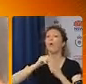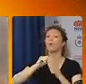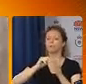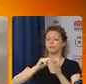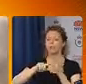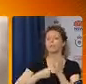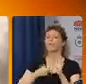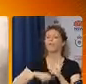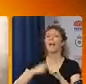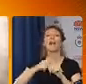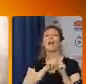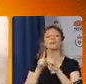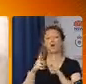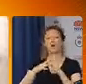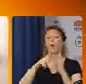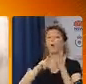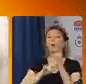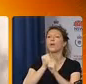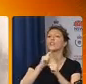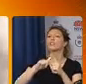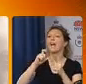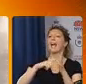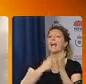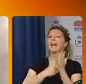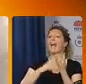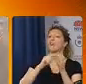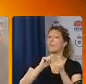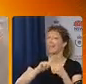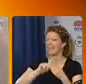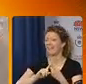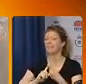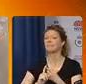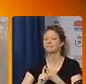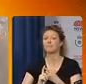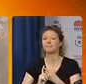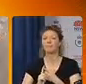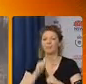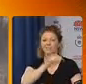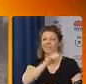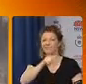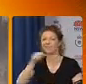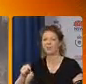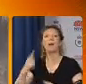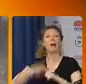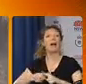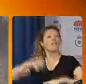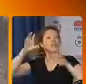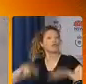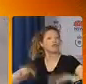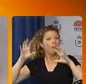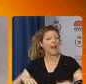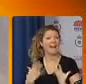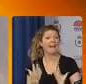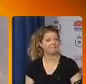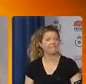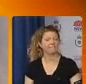indeed down through Wingecarribee. The heaviest of rainfall throughout the Blue Mountains complex appears to have been